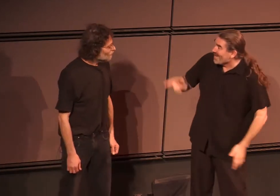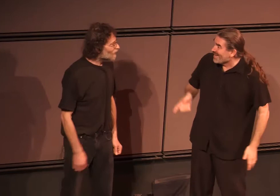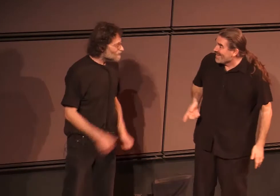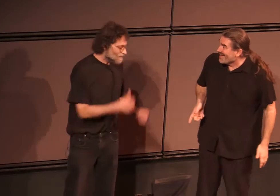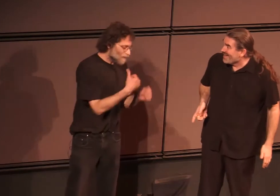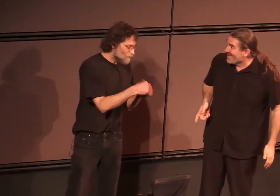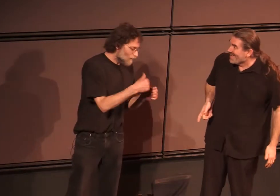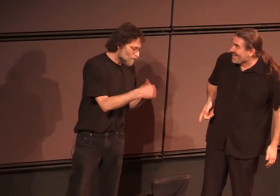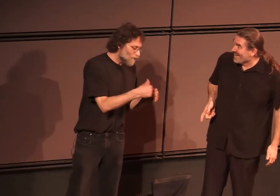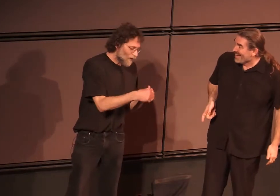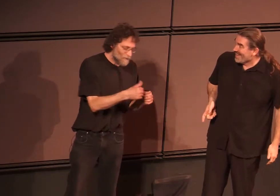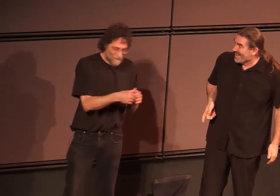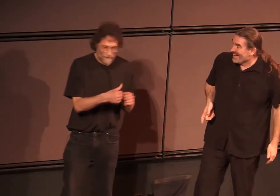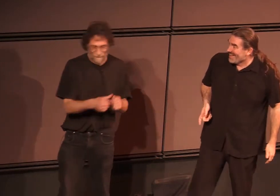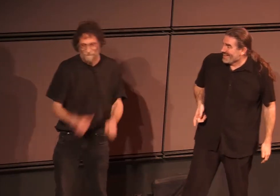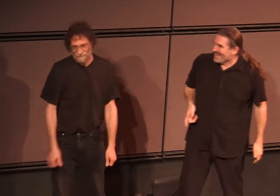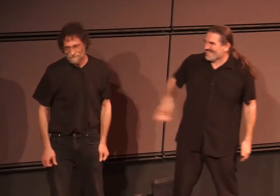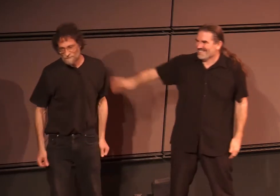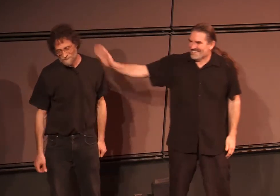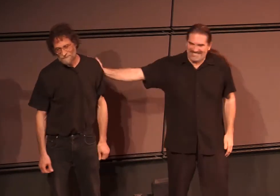Yes, I remember you helping me.